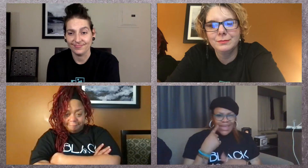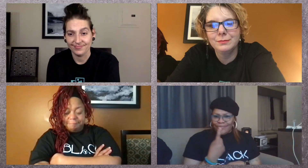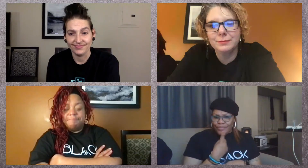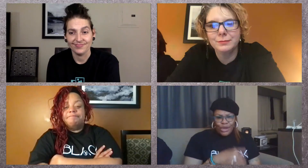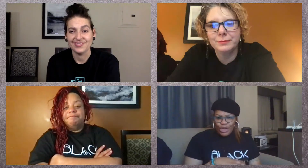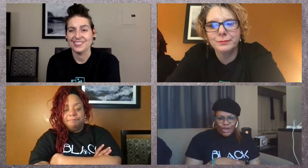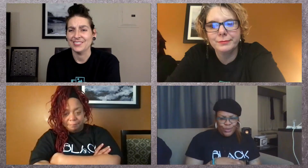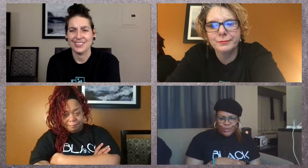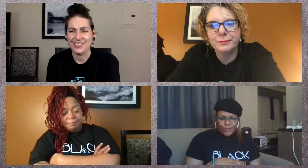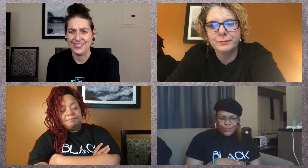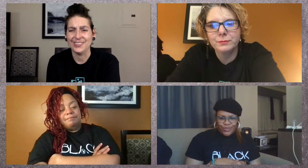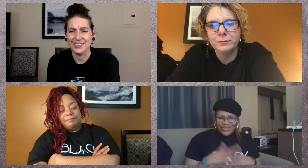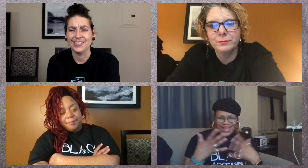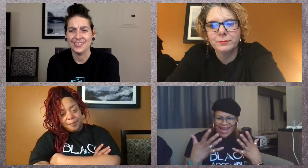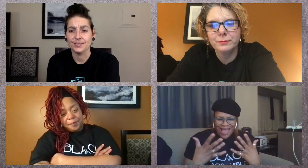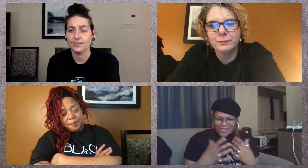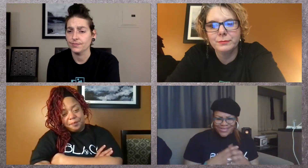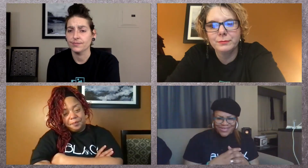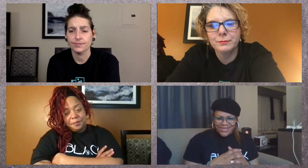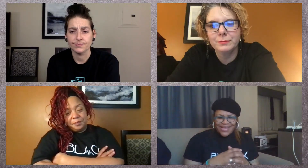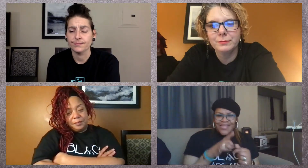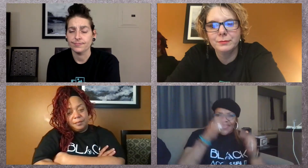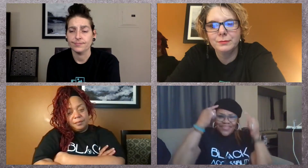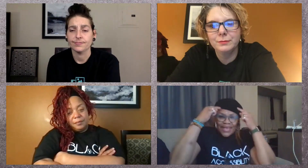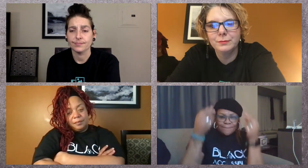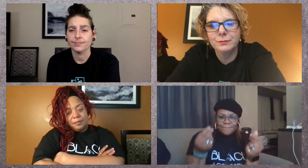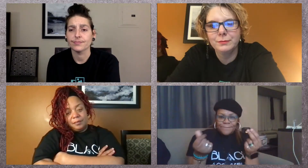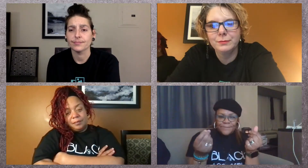Just simply Hollywood is not ready for that.